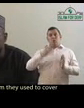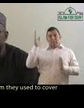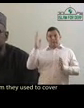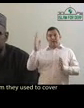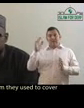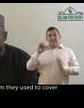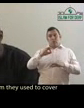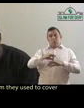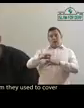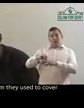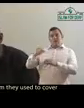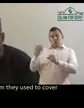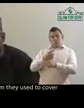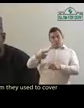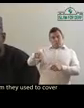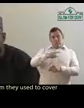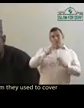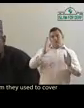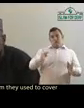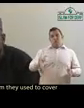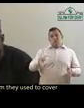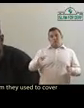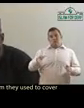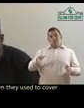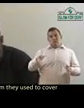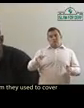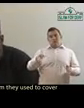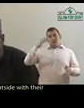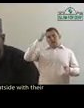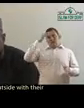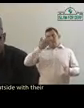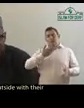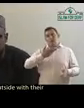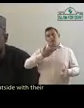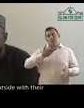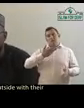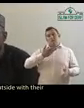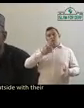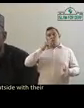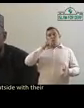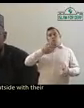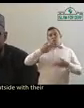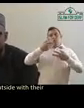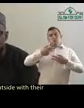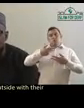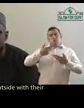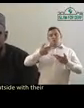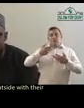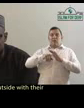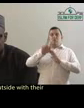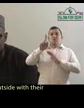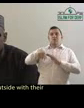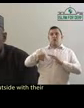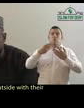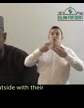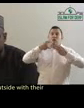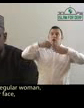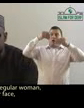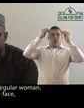do. It was compulsory upon them. They used to cover their faces, and they would not come outside with their